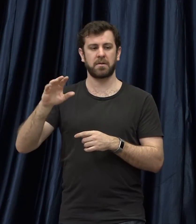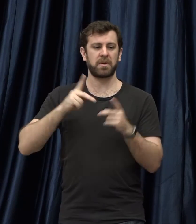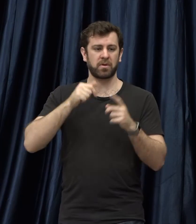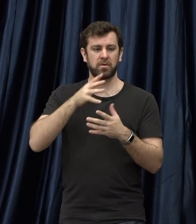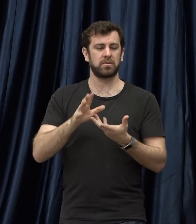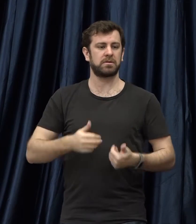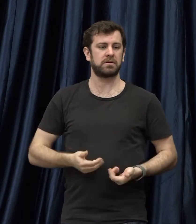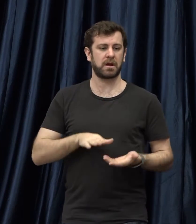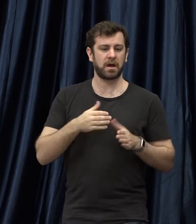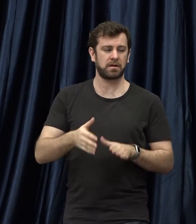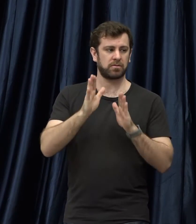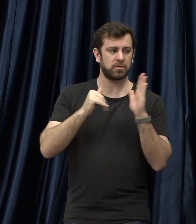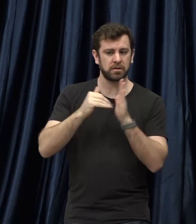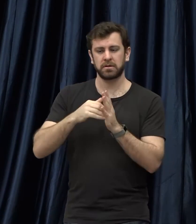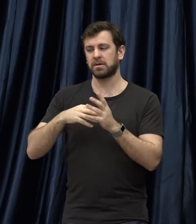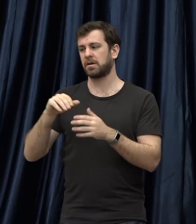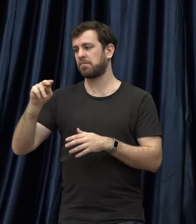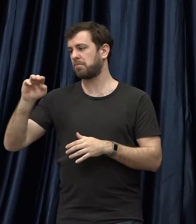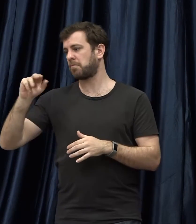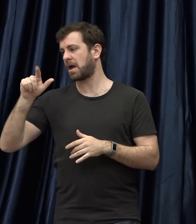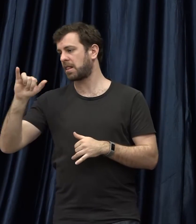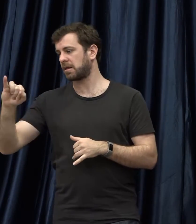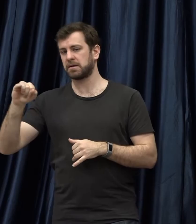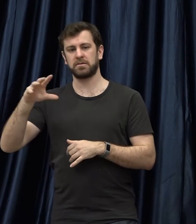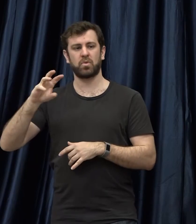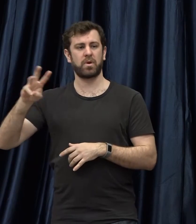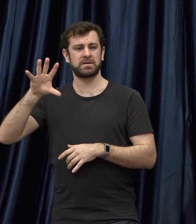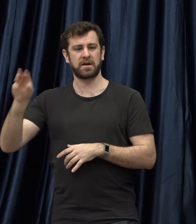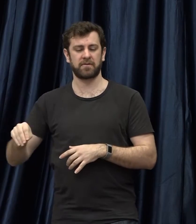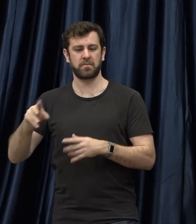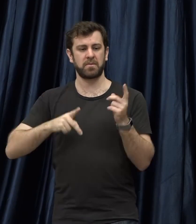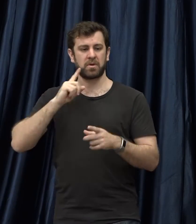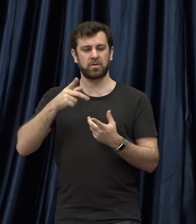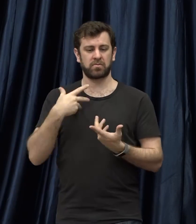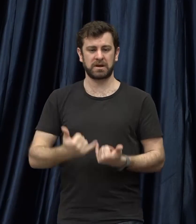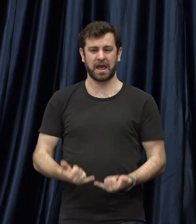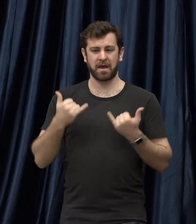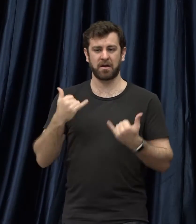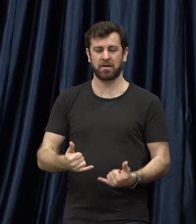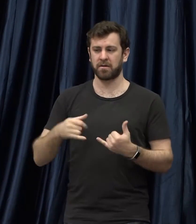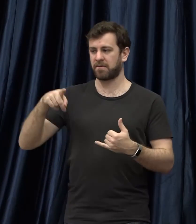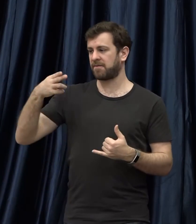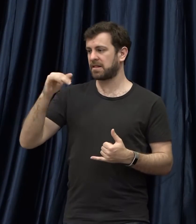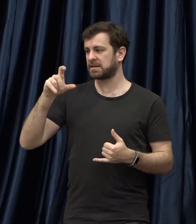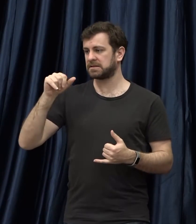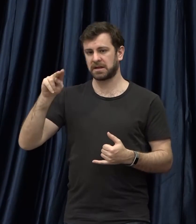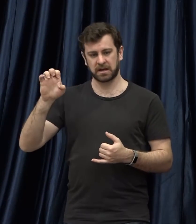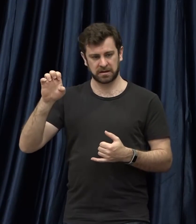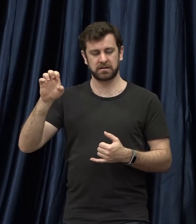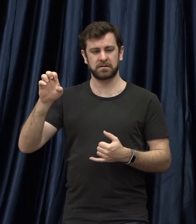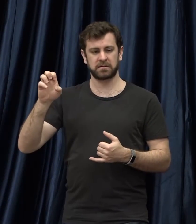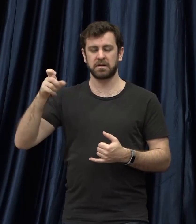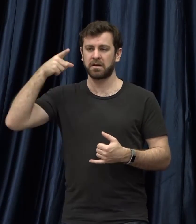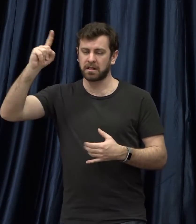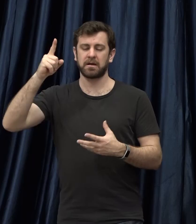in Mali, West Africa, those in Philistine, those who are suffering right now. May Allah subhanahu wa ta'ala ease